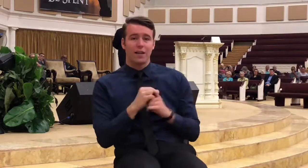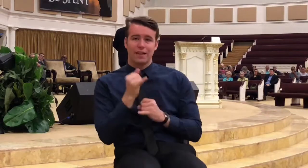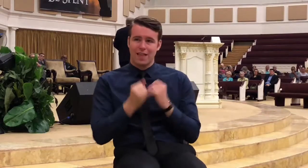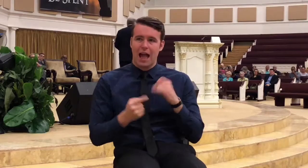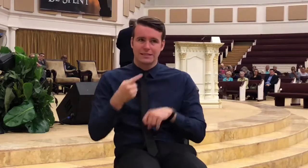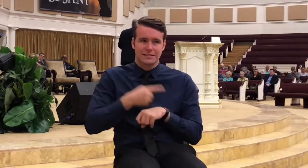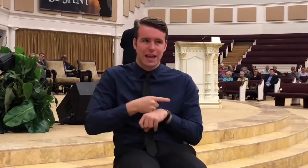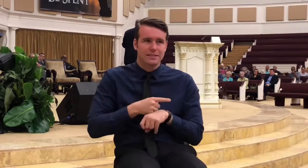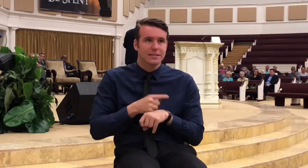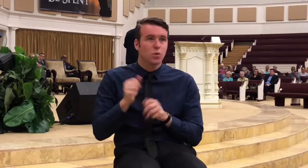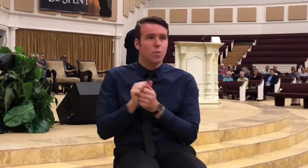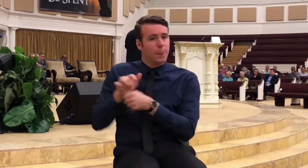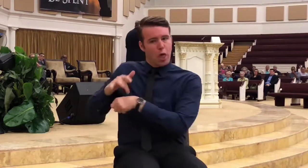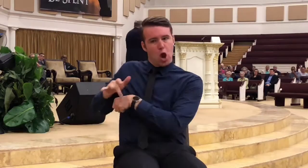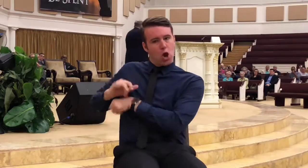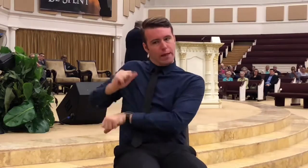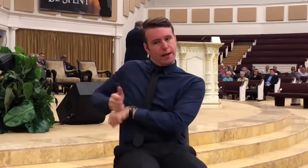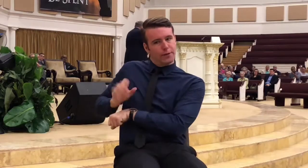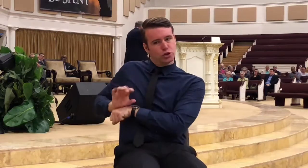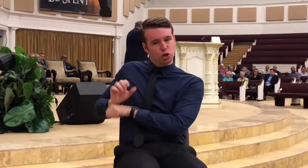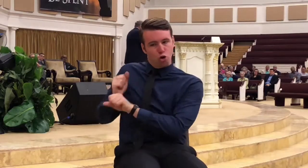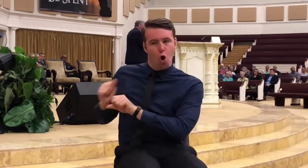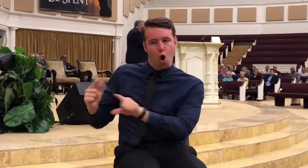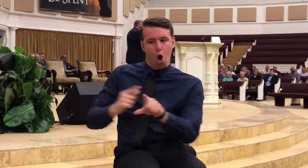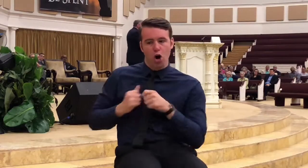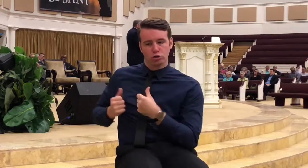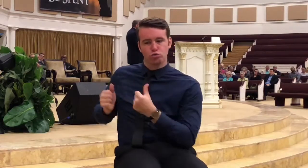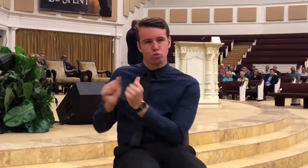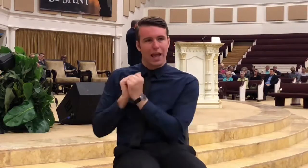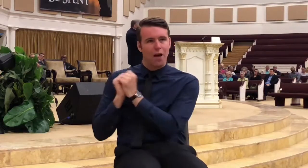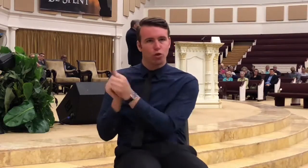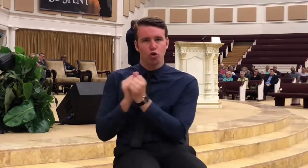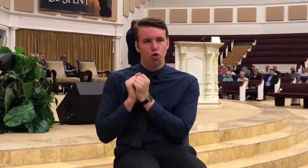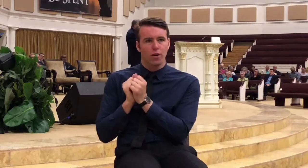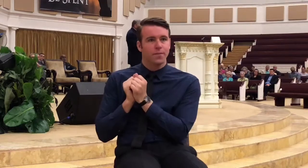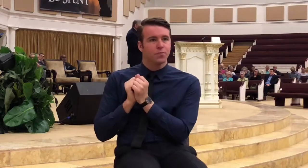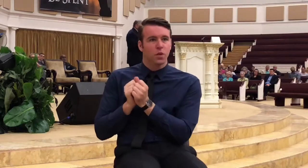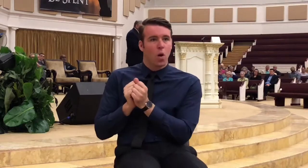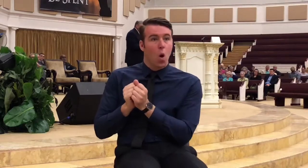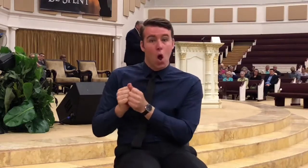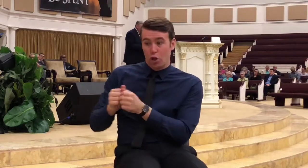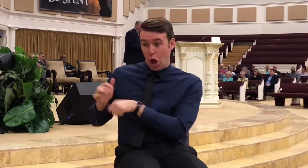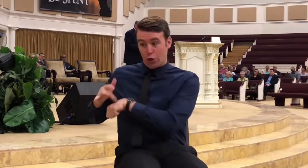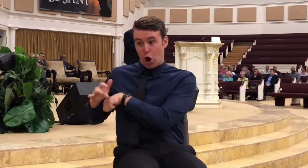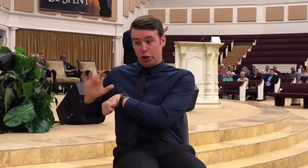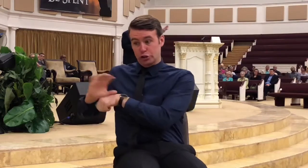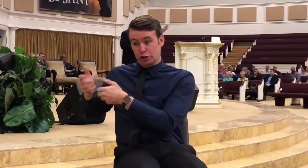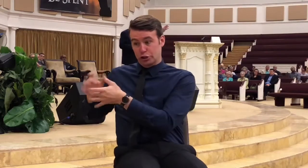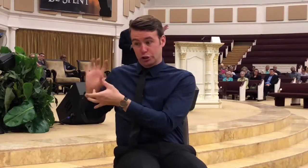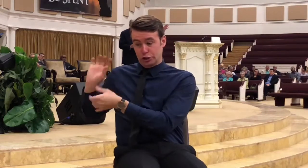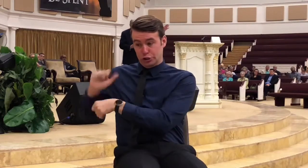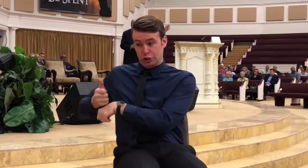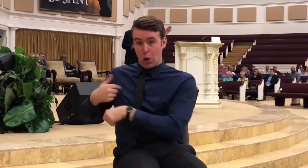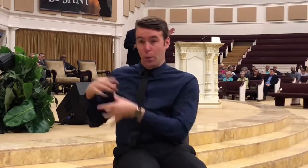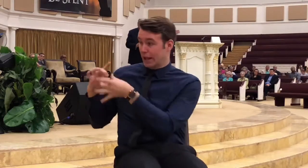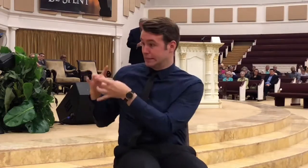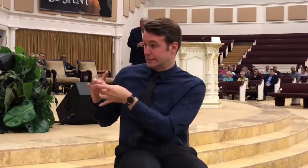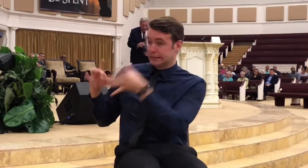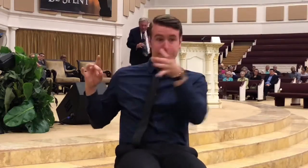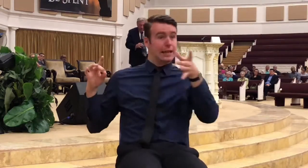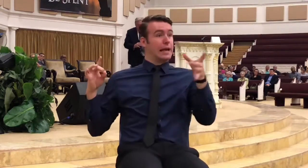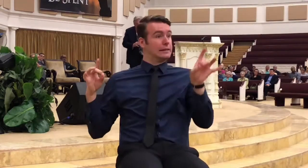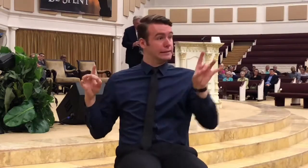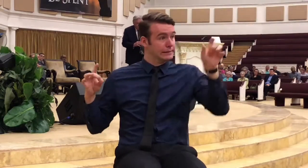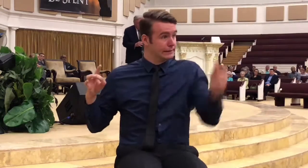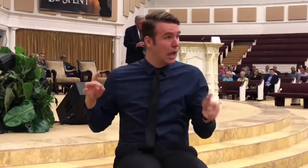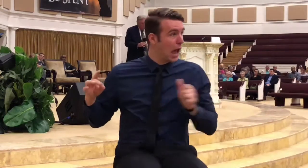along with the early church, all of us together. It's not like we are disconnected way out here. And then can you